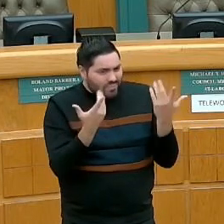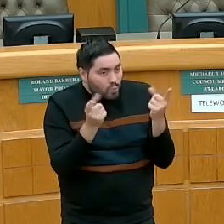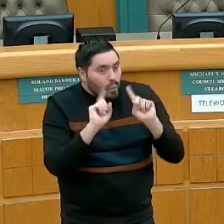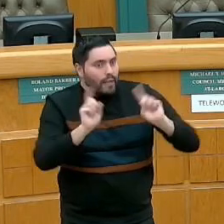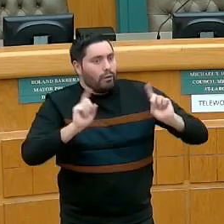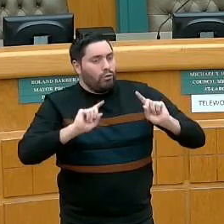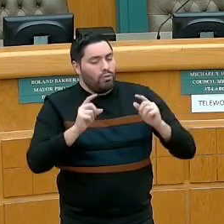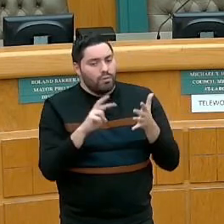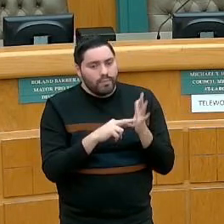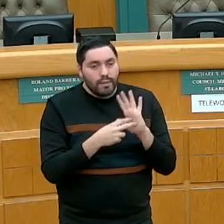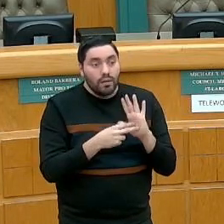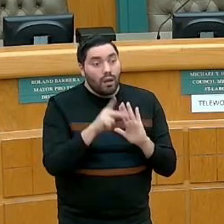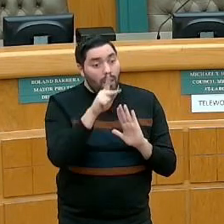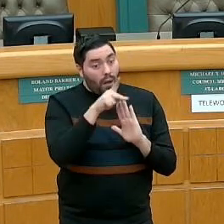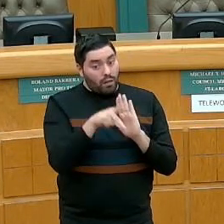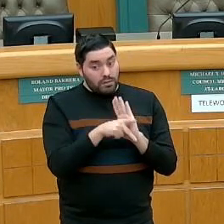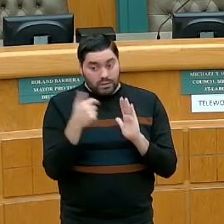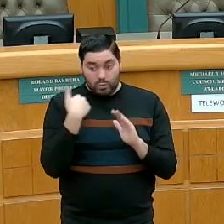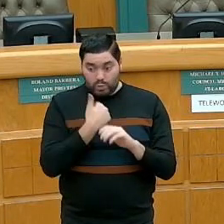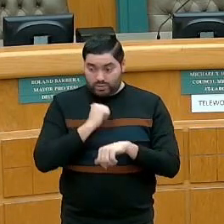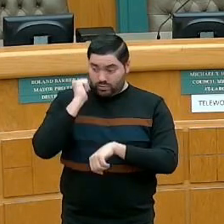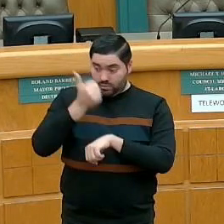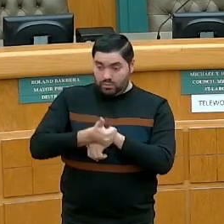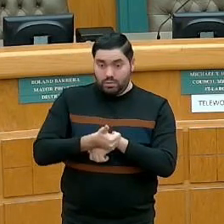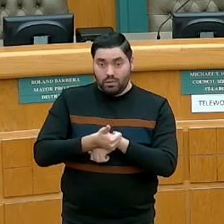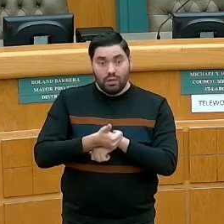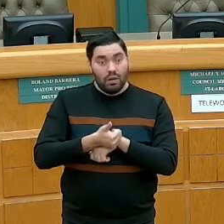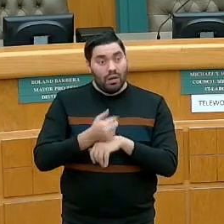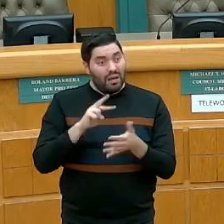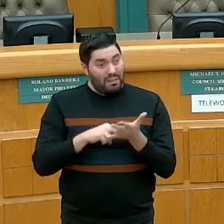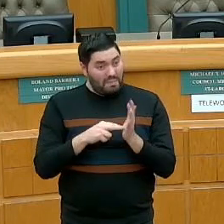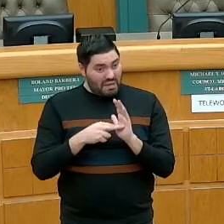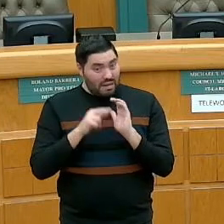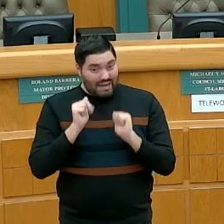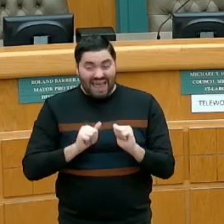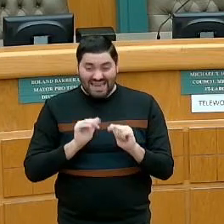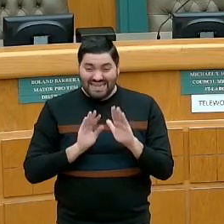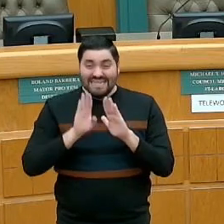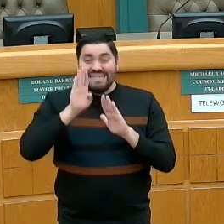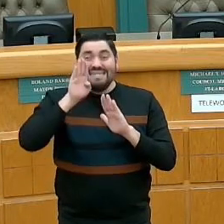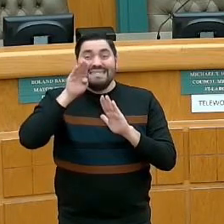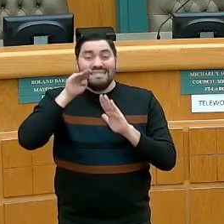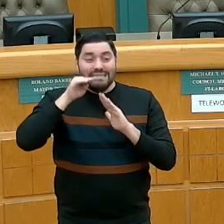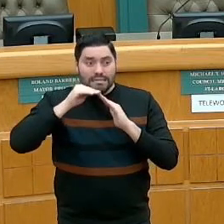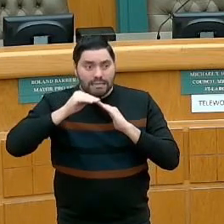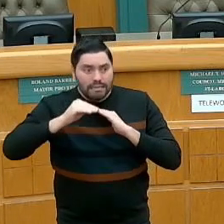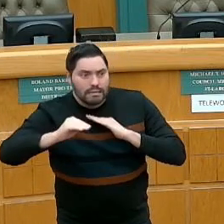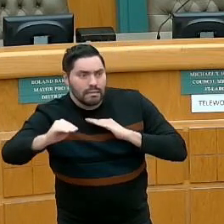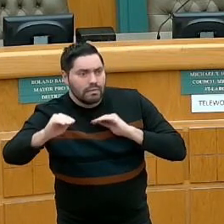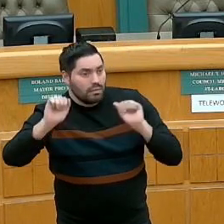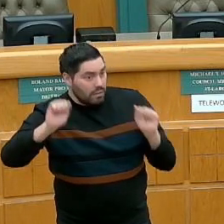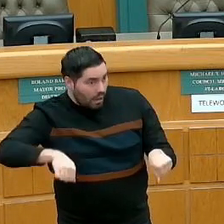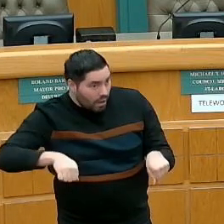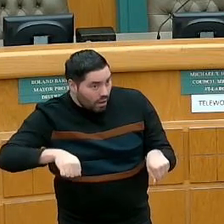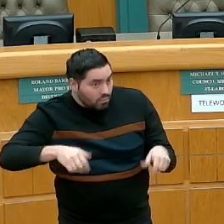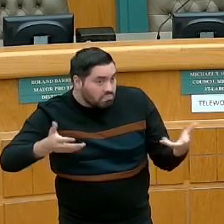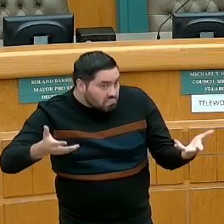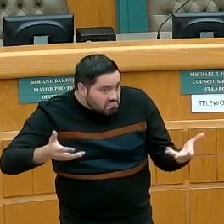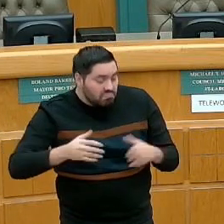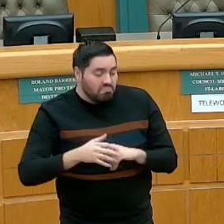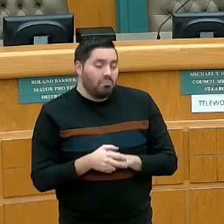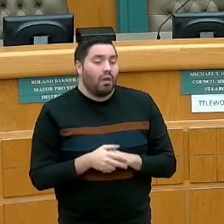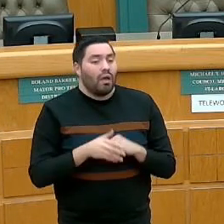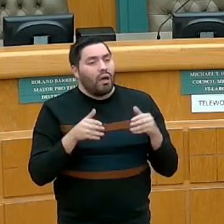do the policies that we're putting in place, can they spread that peak and flatten it and put it out into the future, allowing us to